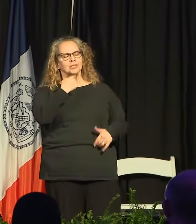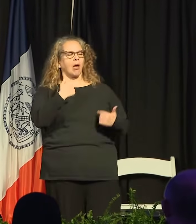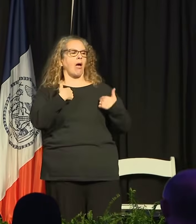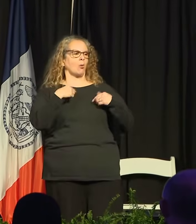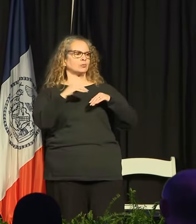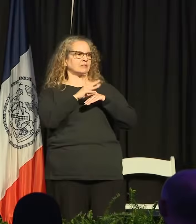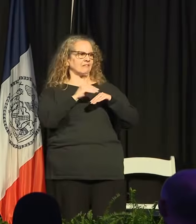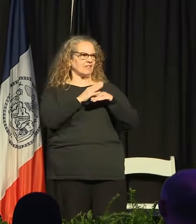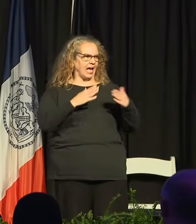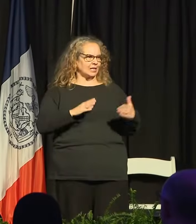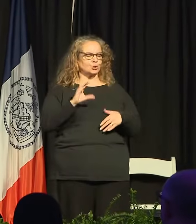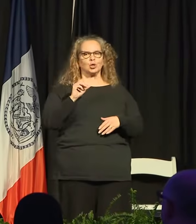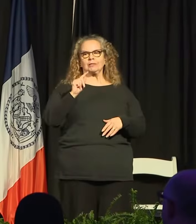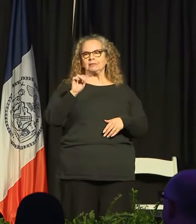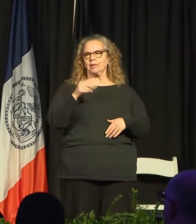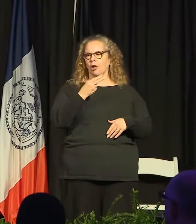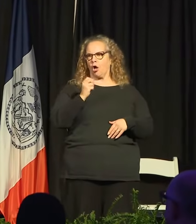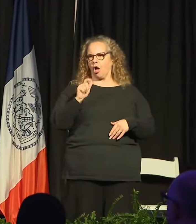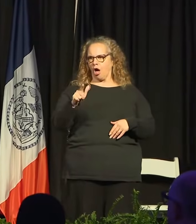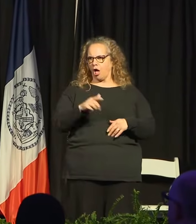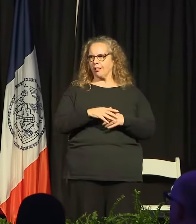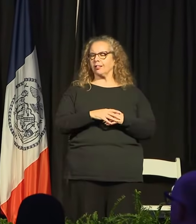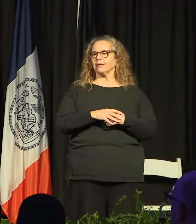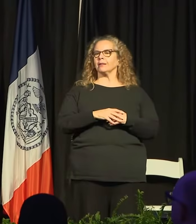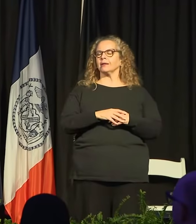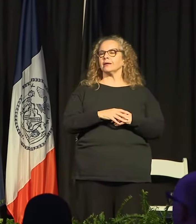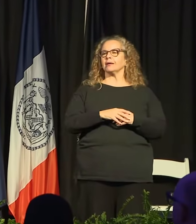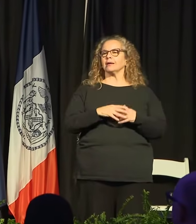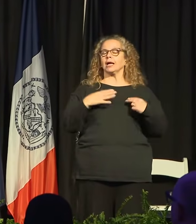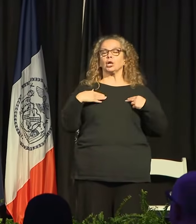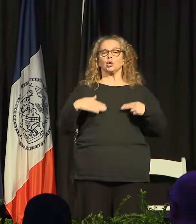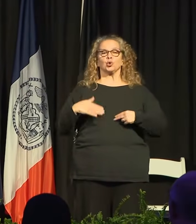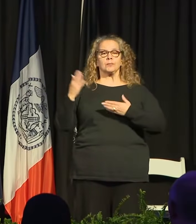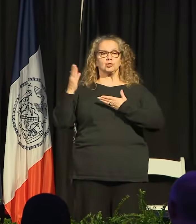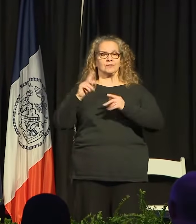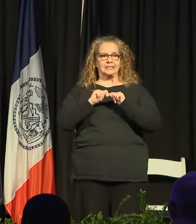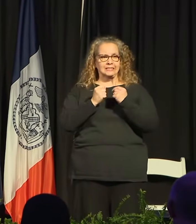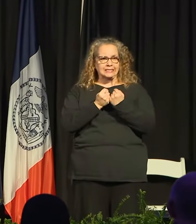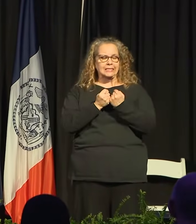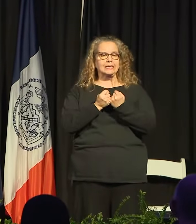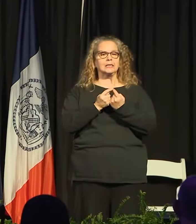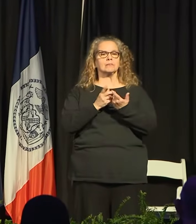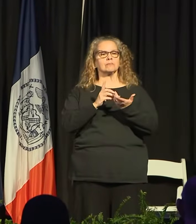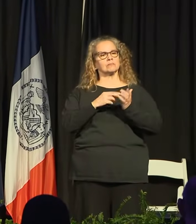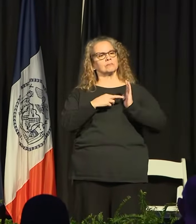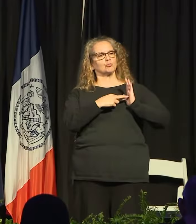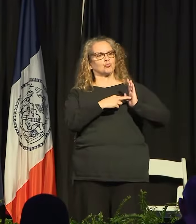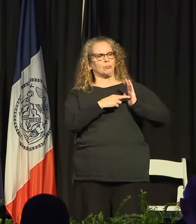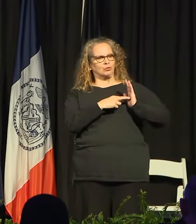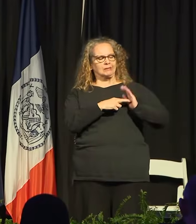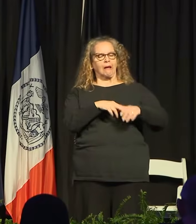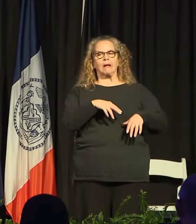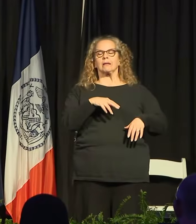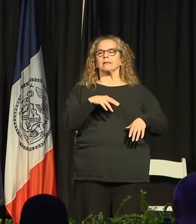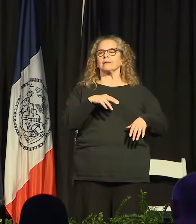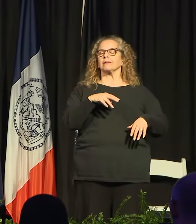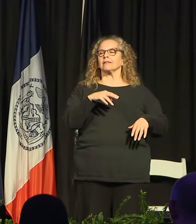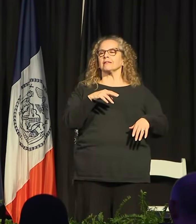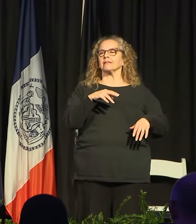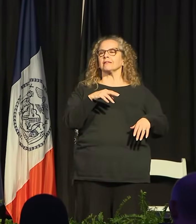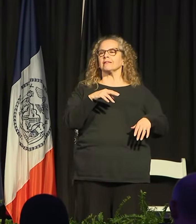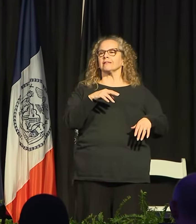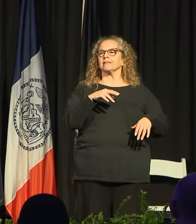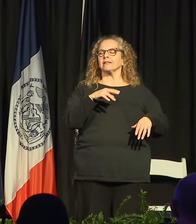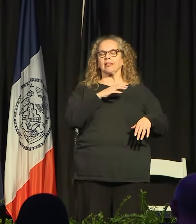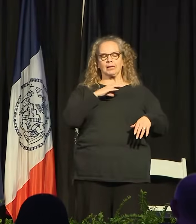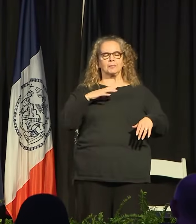Hall on the Health and Human Services team, and on behalf of the Deputy Mayor for Health and Human Services, Suzanne Miles Gustav, I just want to send appreciation